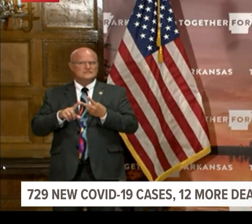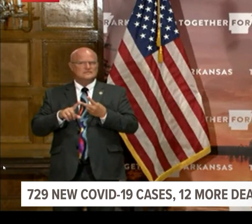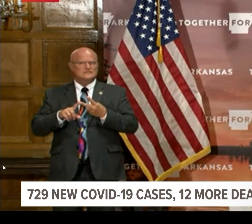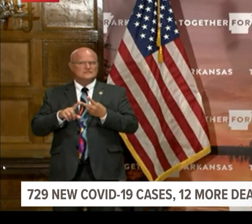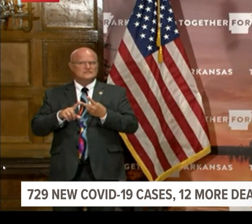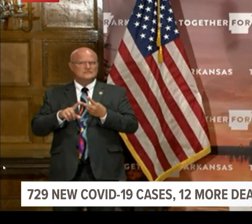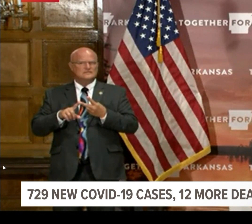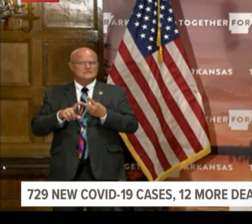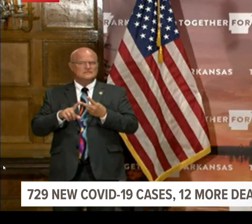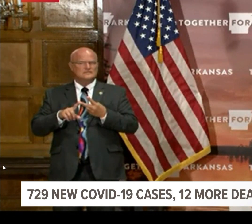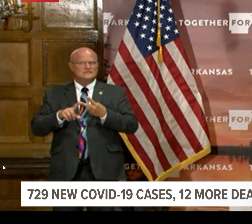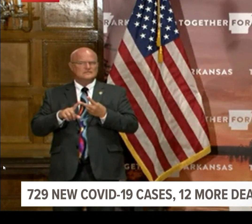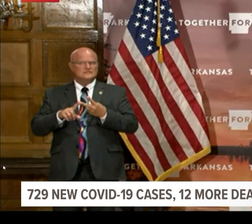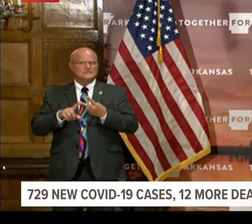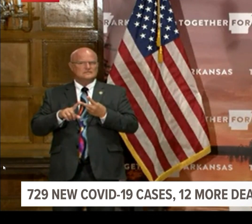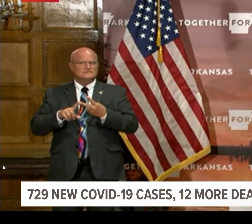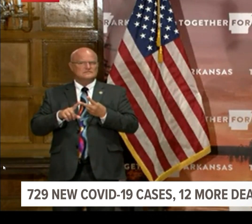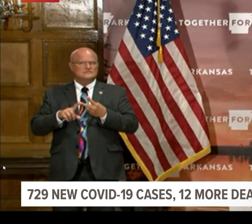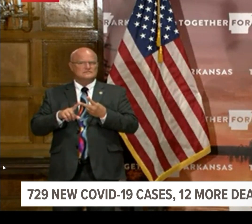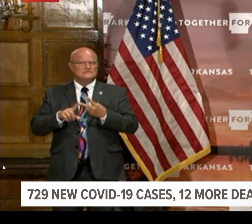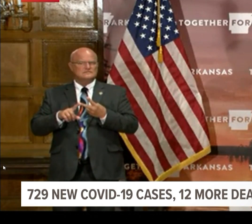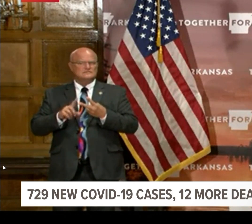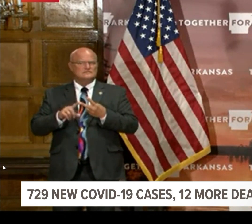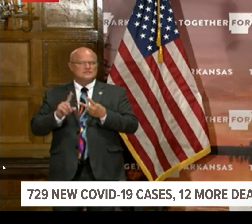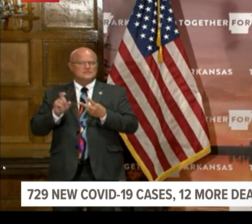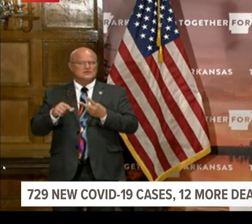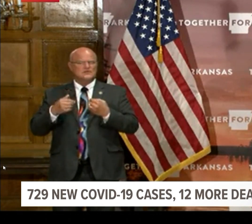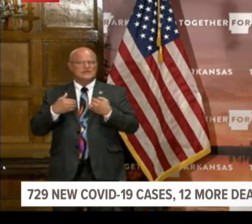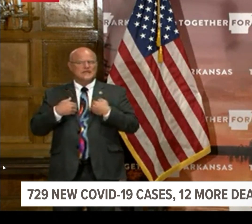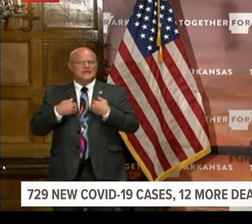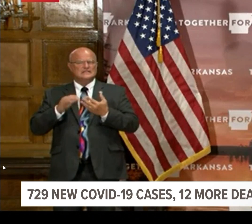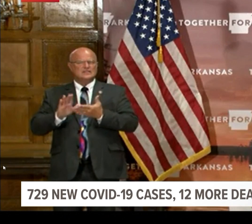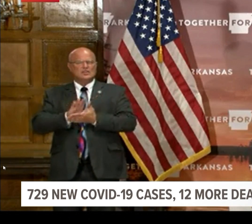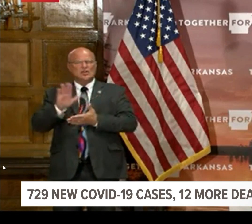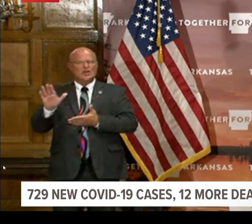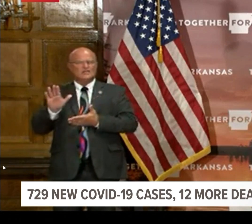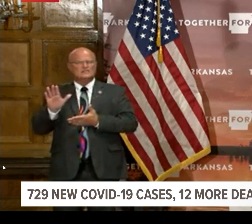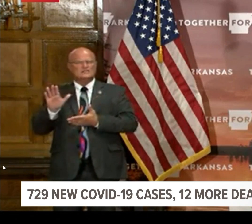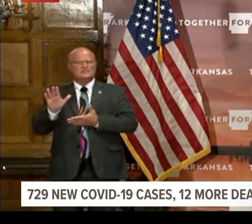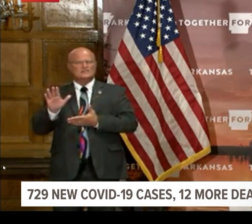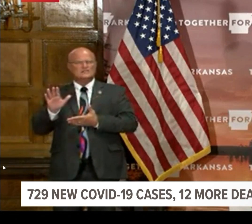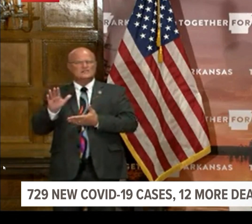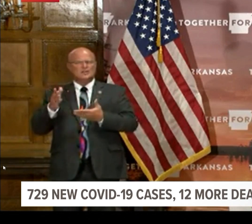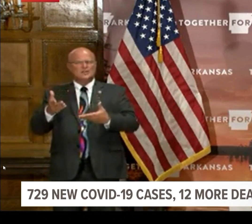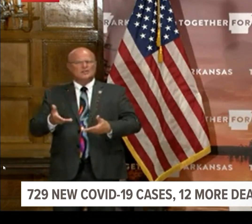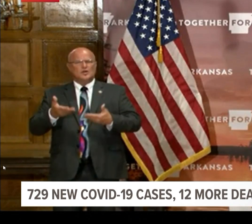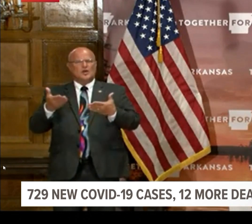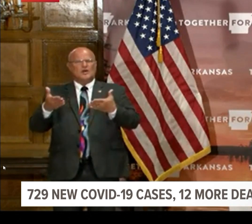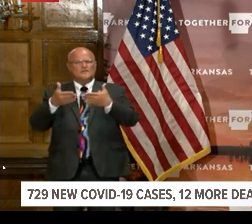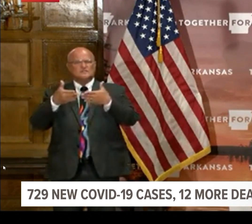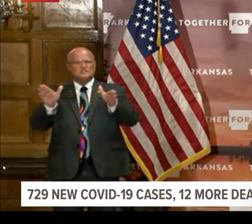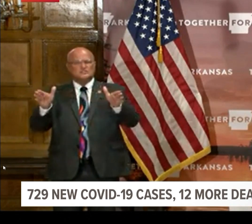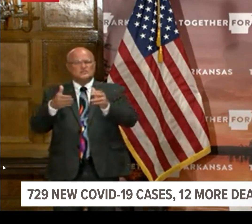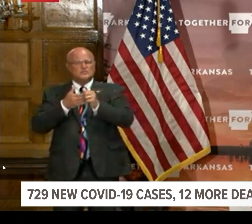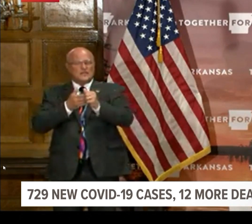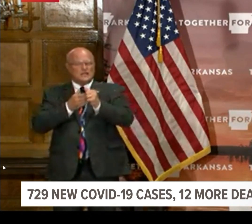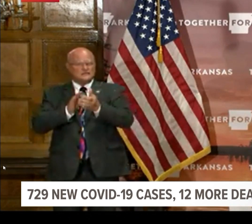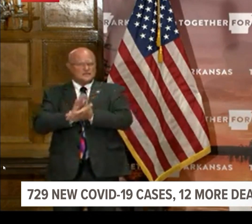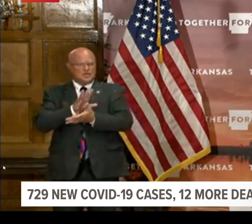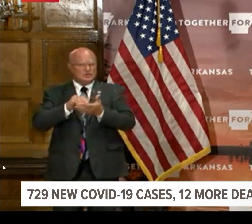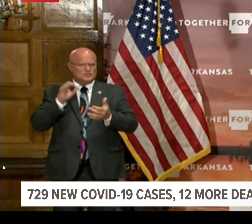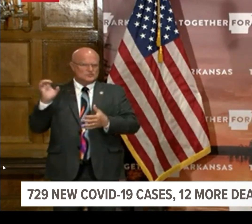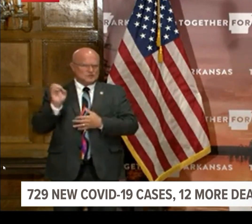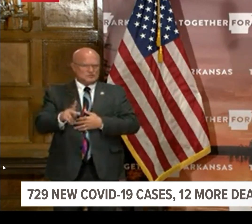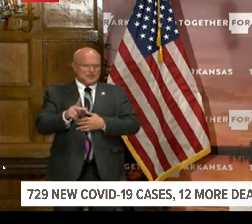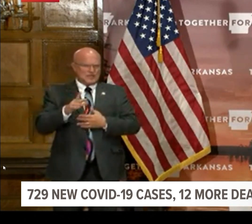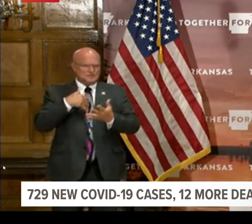see a big white part of that line. The second one has to do with college. You've been offering some gentle guidance to college students heading